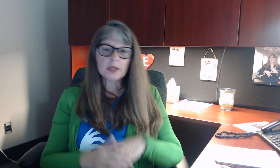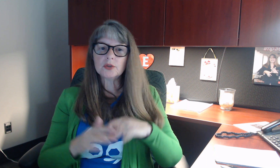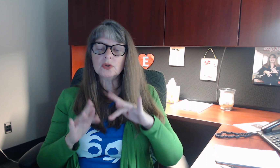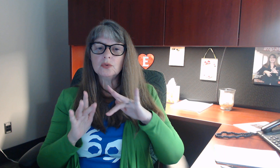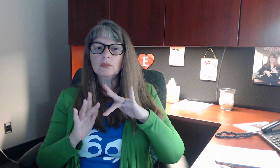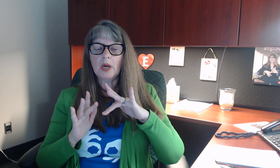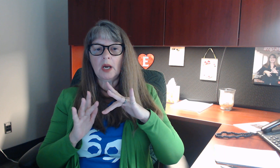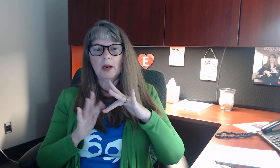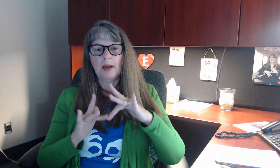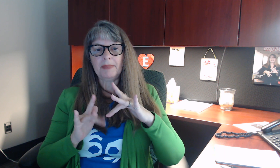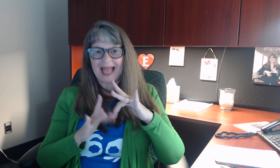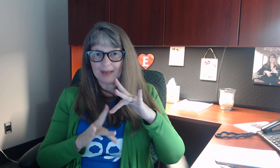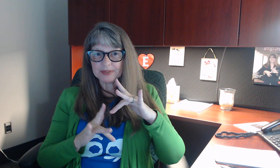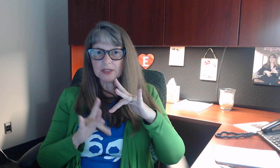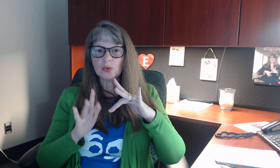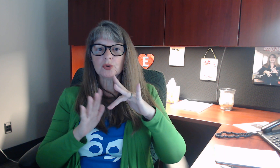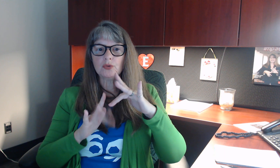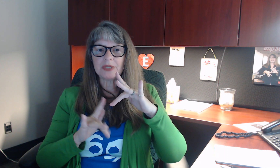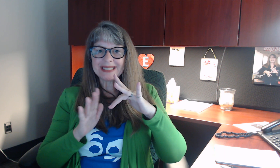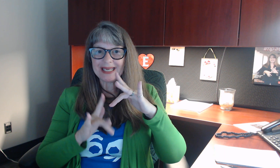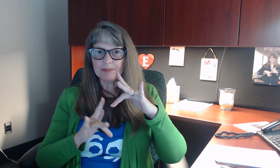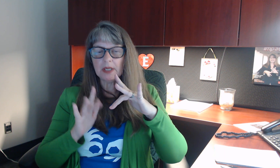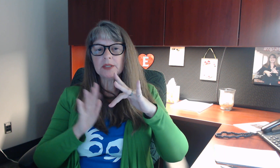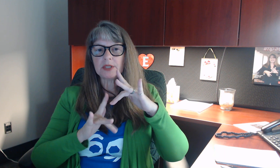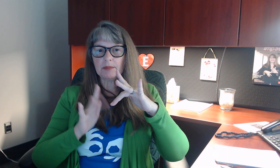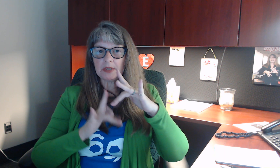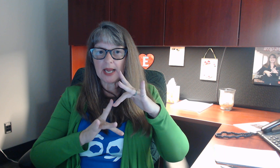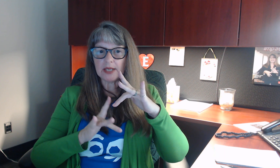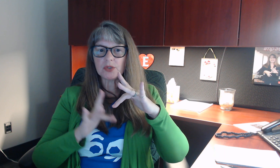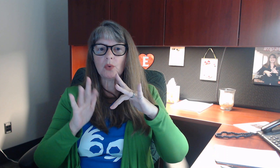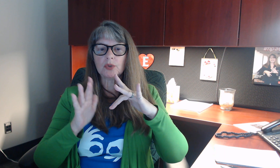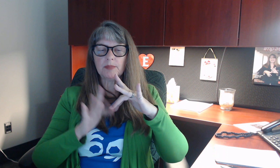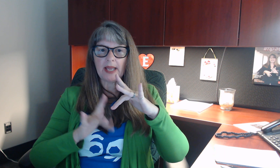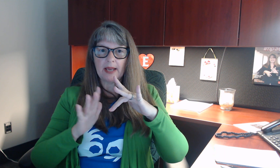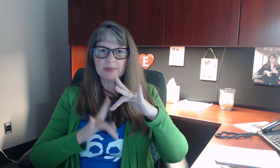To be absent or to skip class or to be absent.